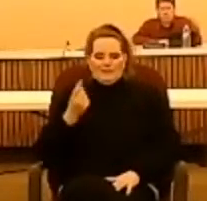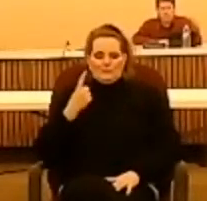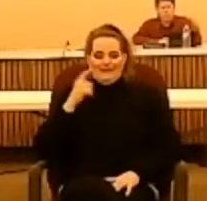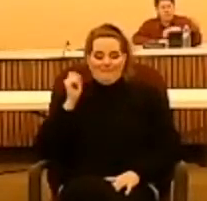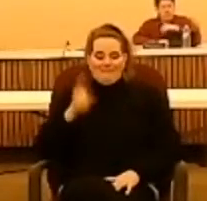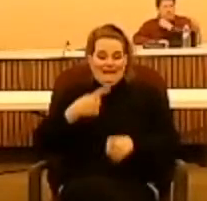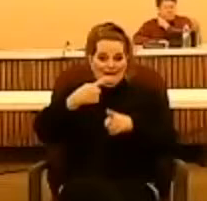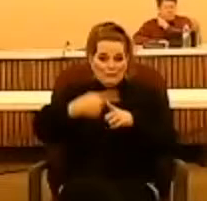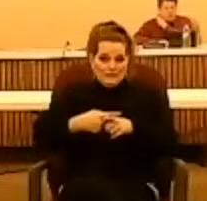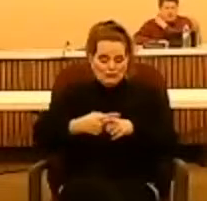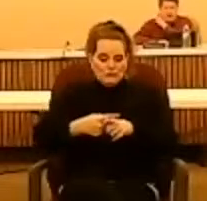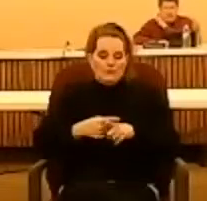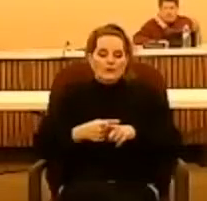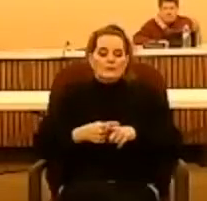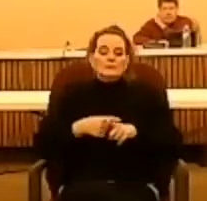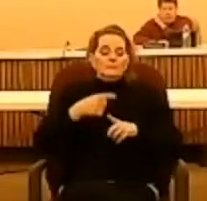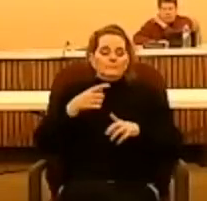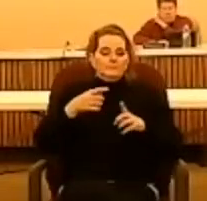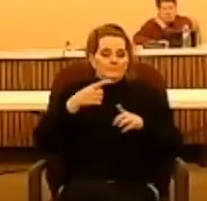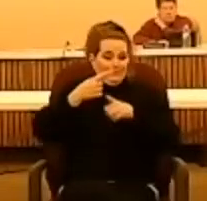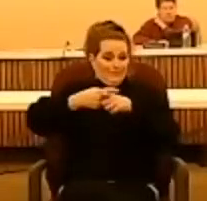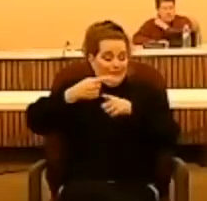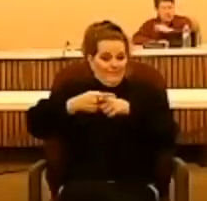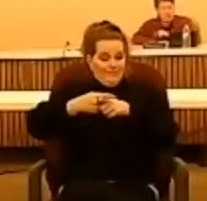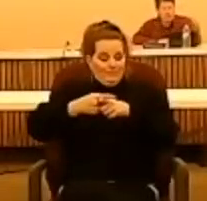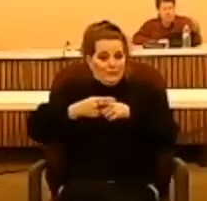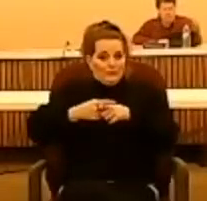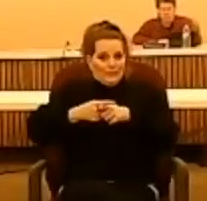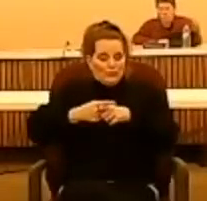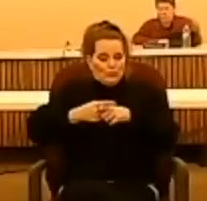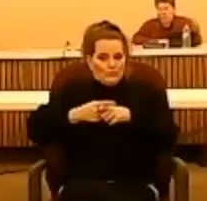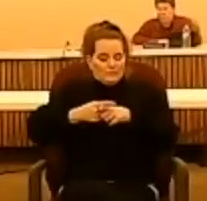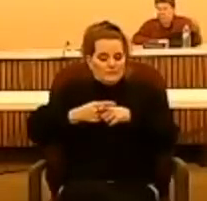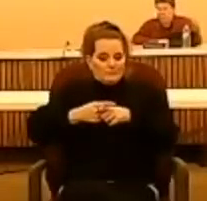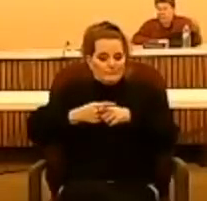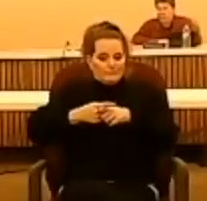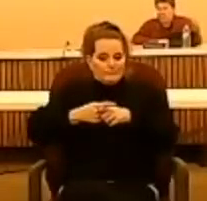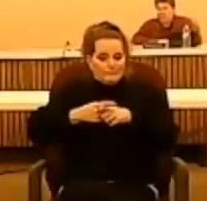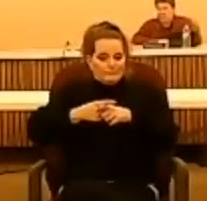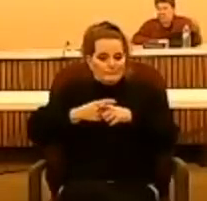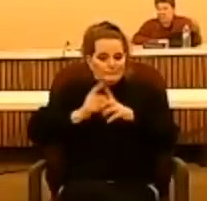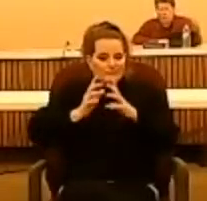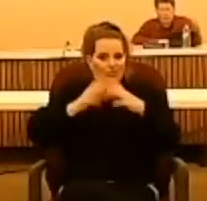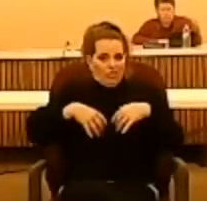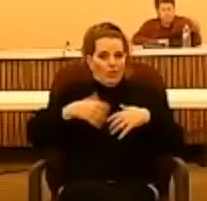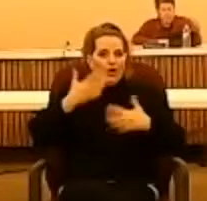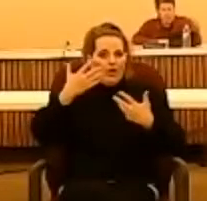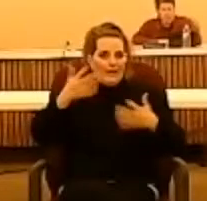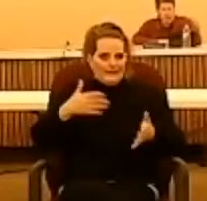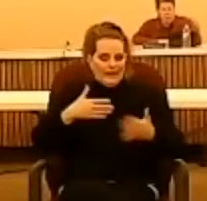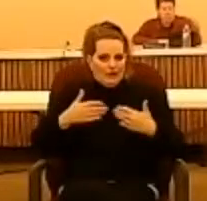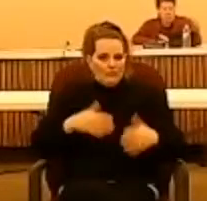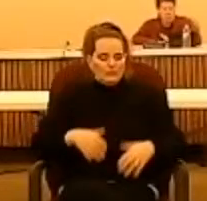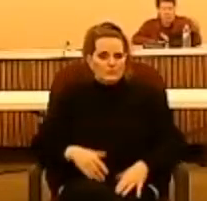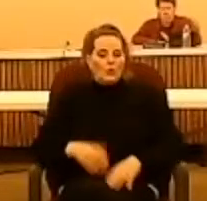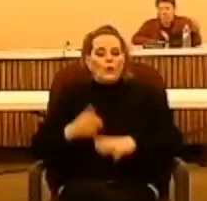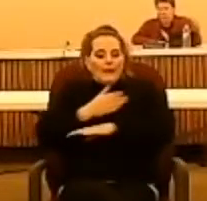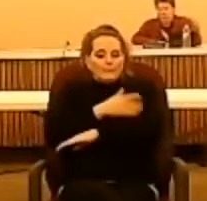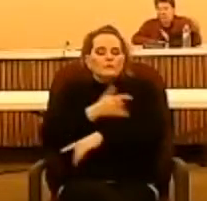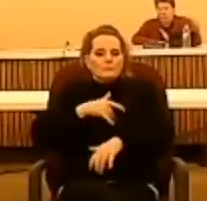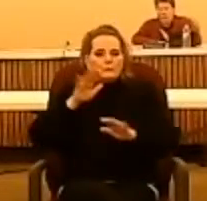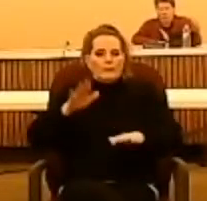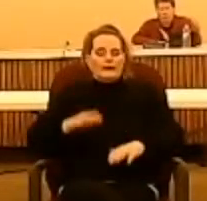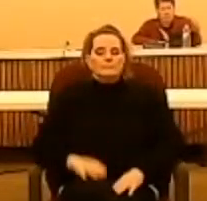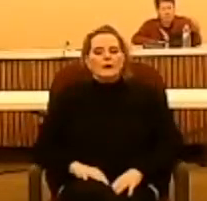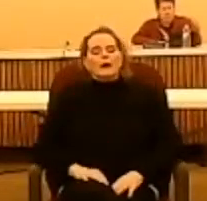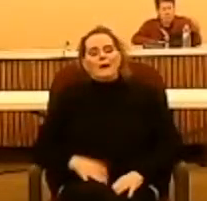direction pre-COVID was failing already. So improving it will be great. I will note, however, that